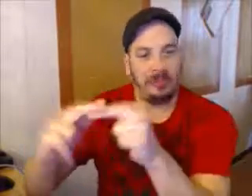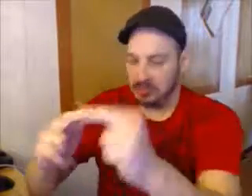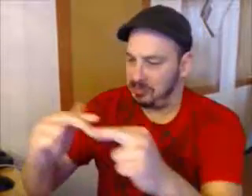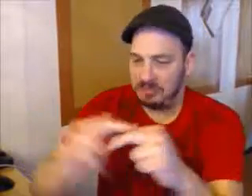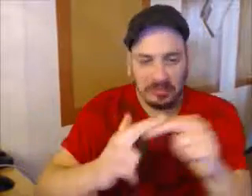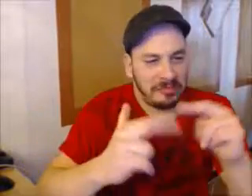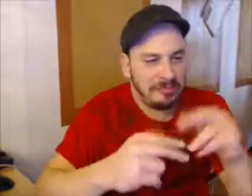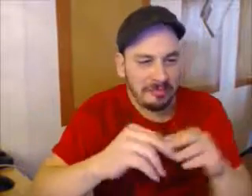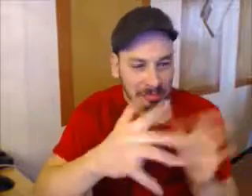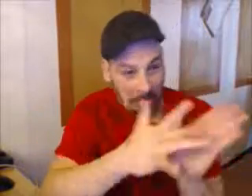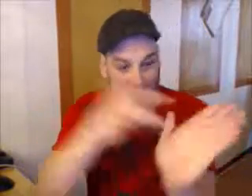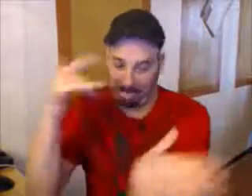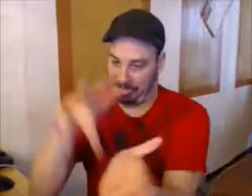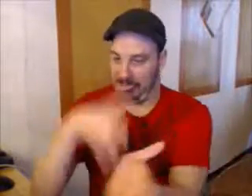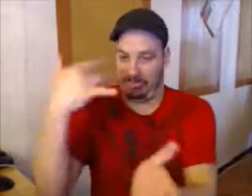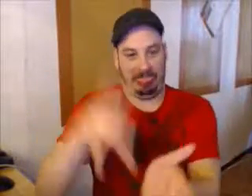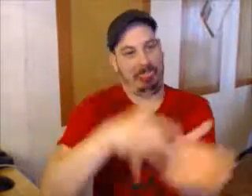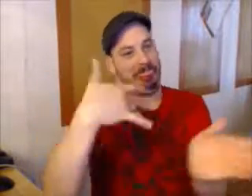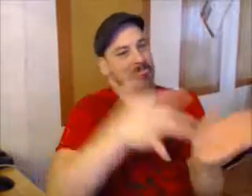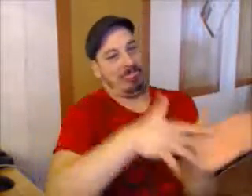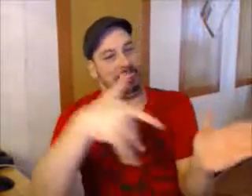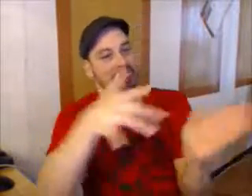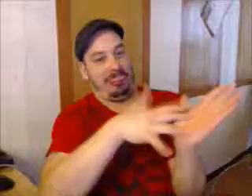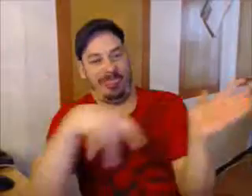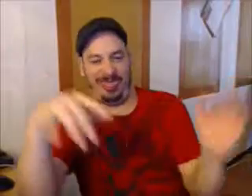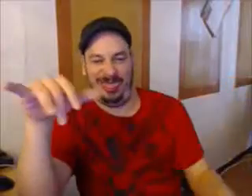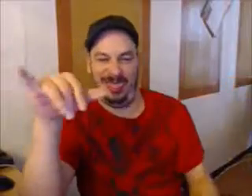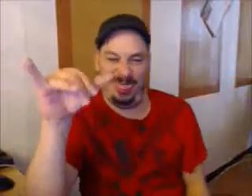that's going to happen if we have this bipartisan agreement.